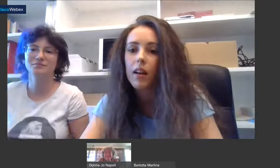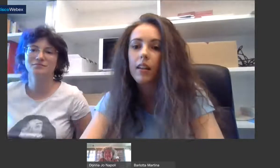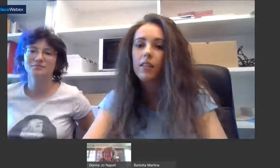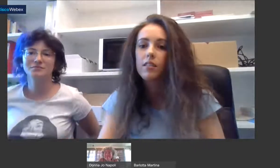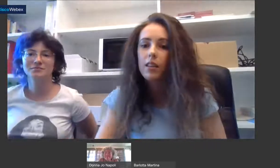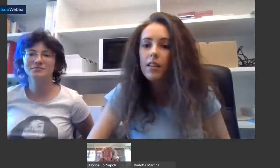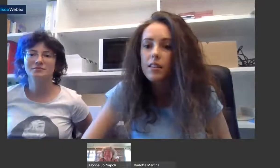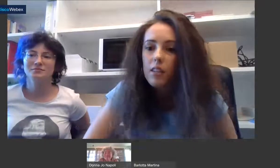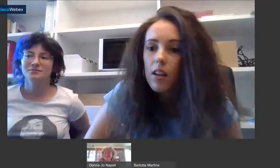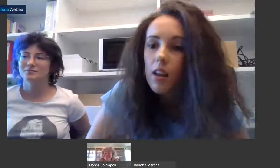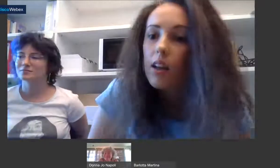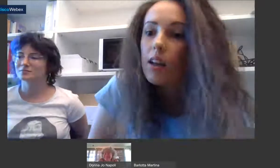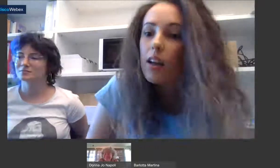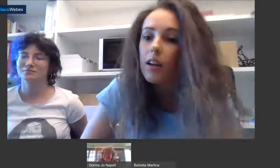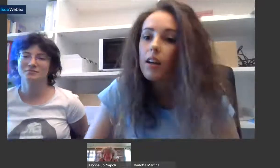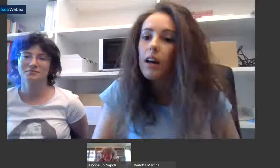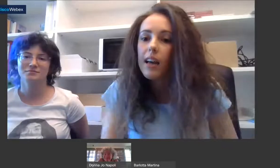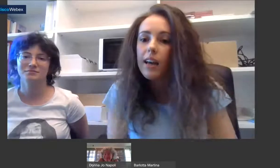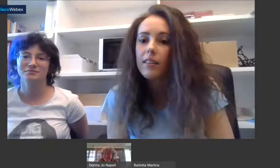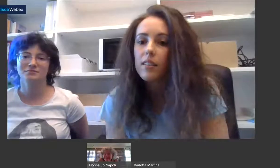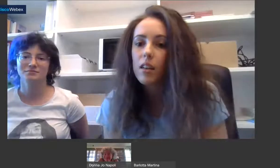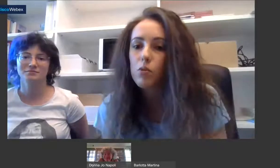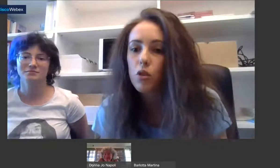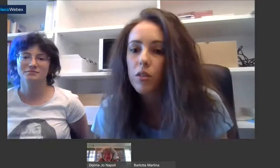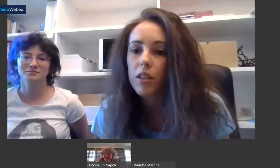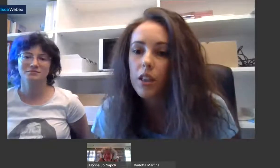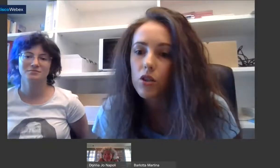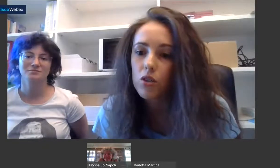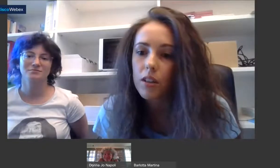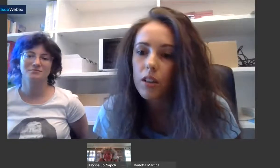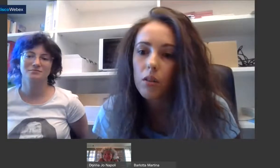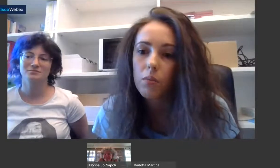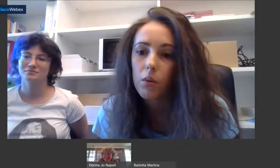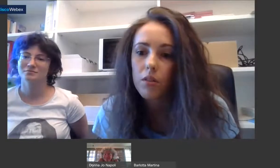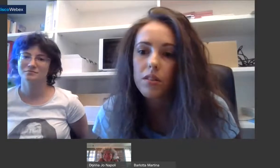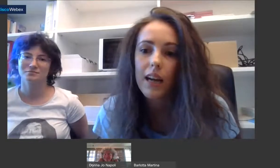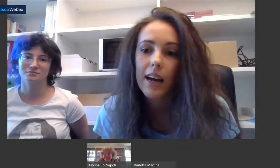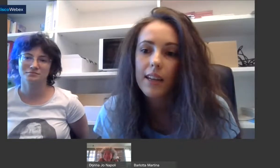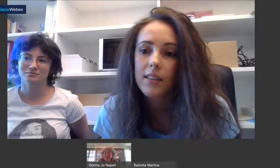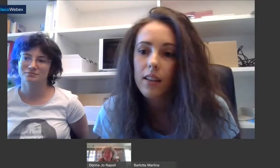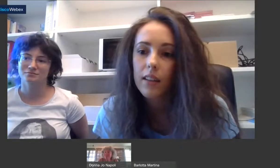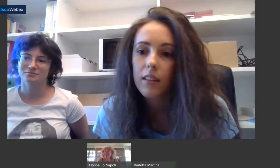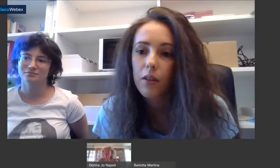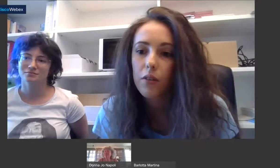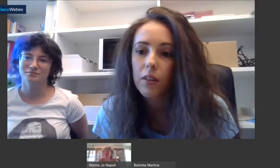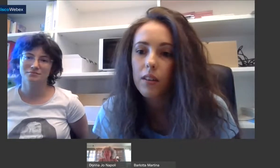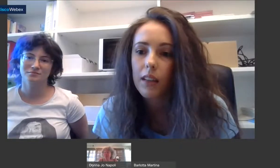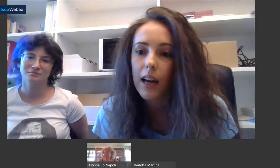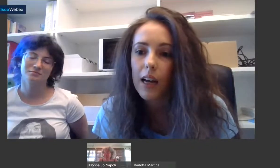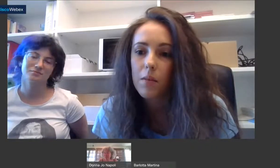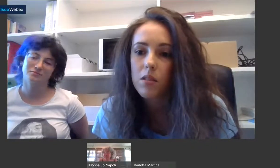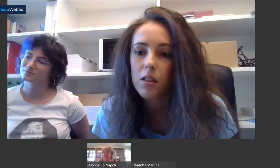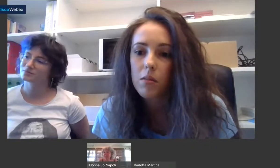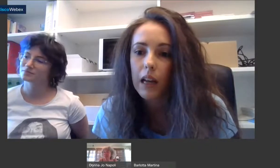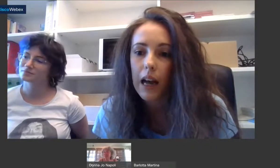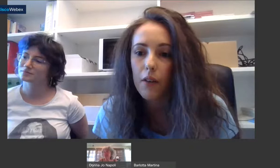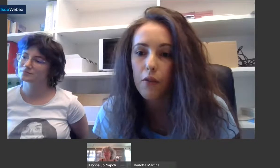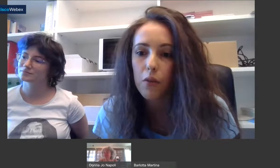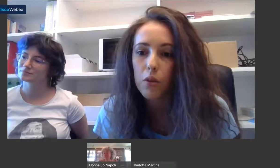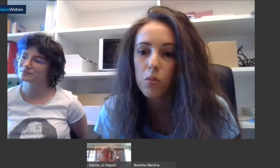And he says, I had the same shoulder injury on both sides at different times in my life, which